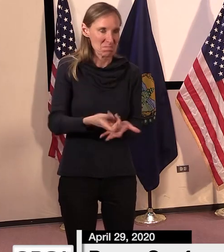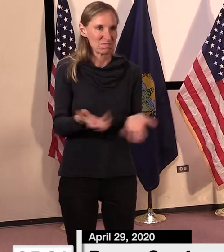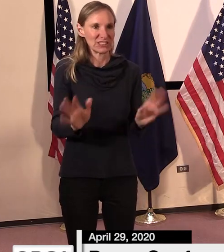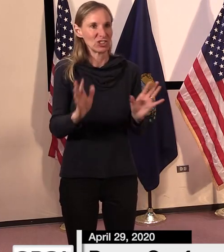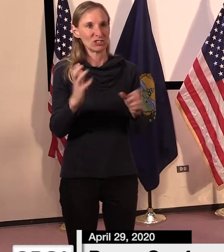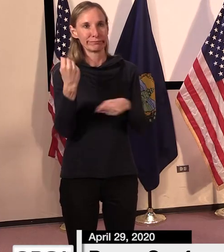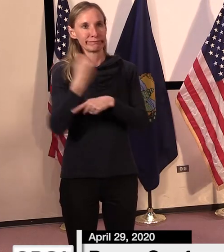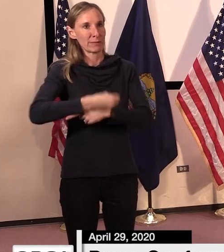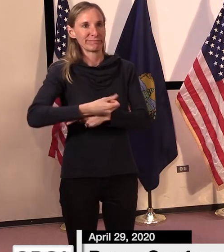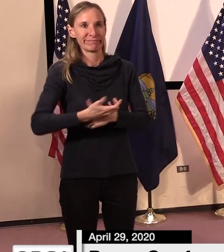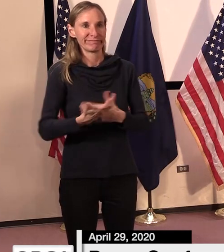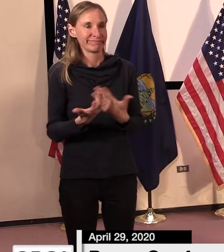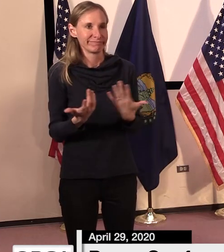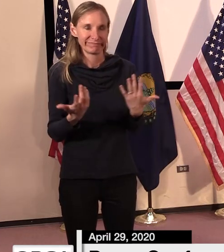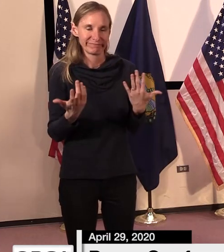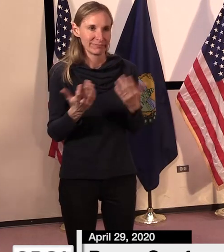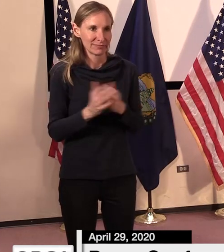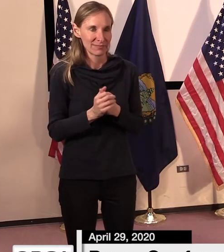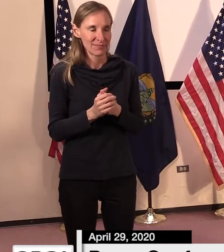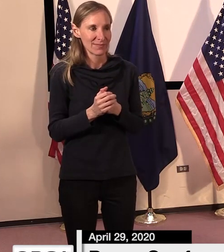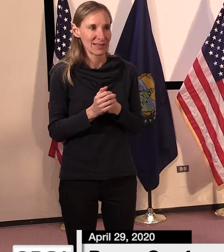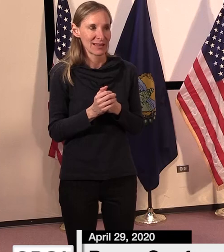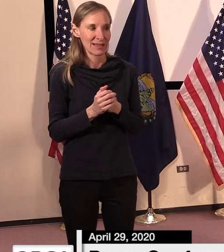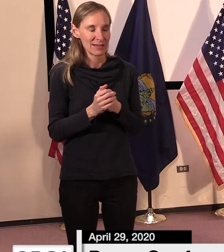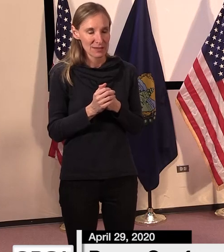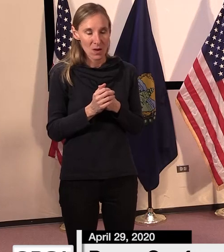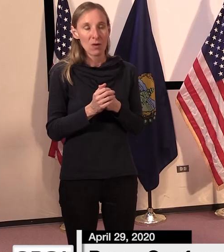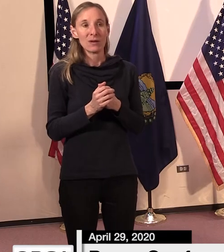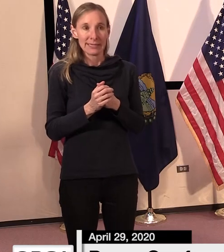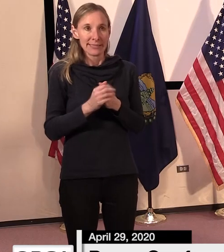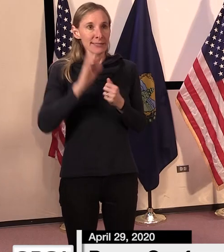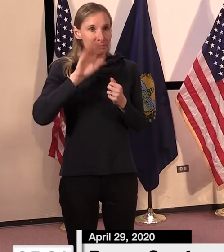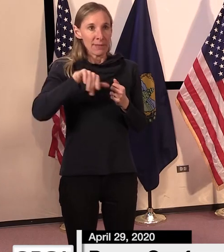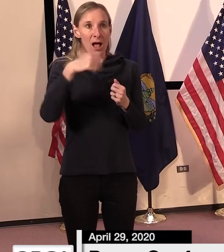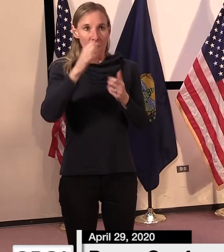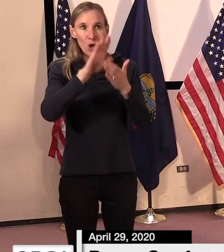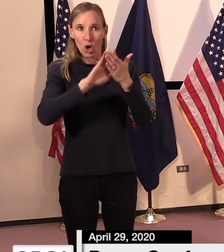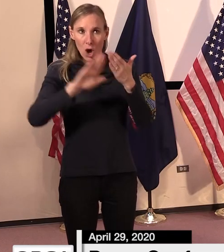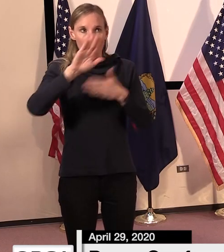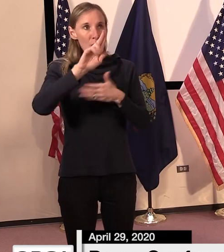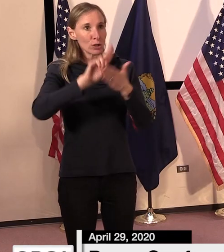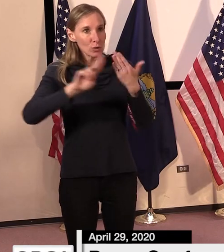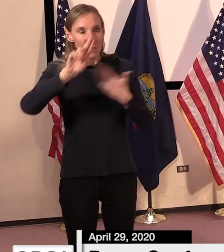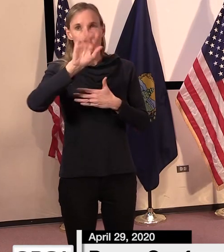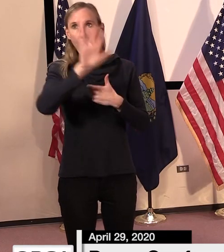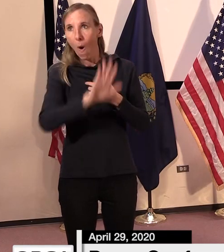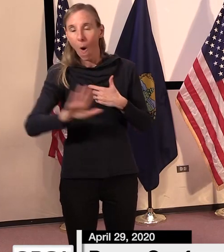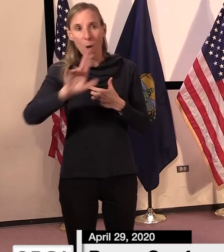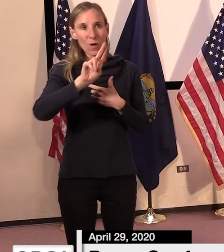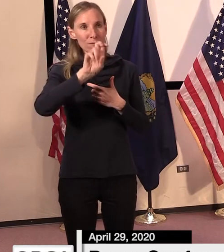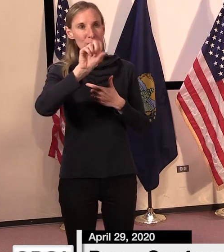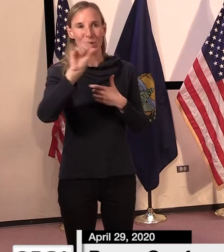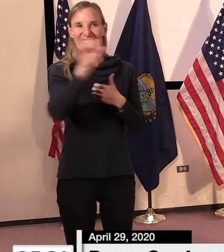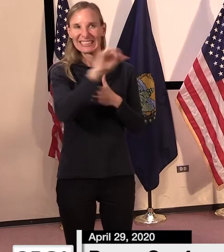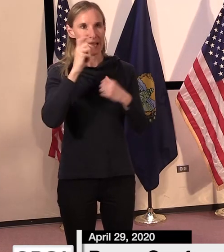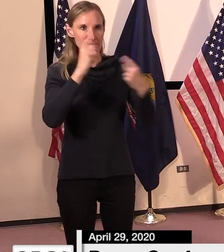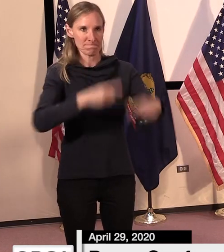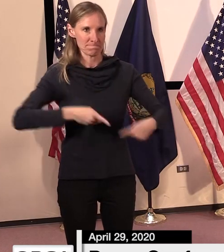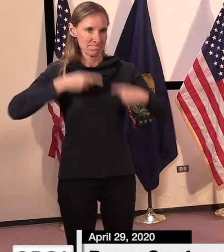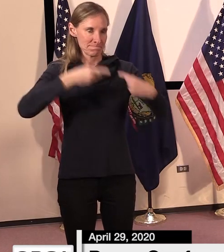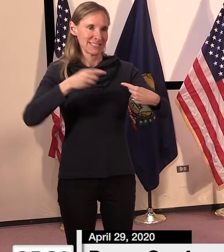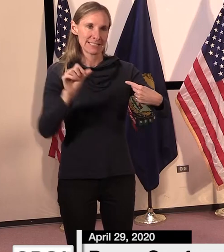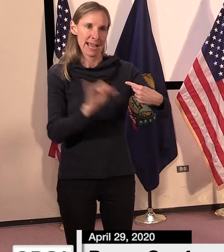speak. So other colleges, universities throughout the country are facing this very same